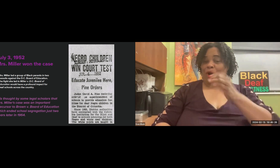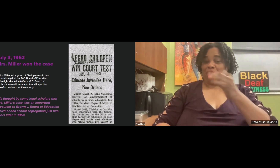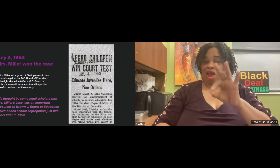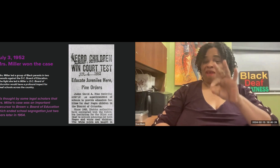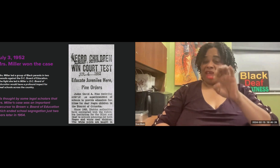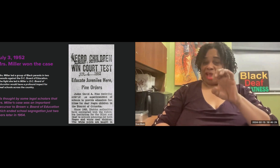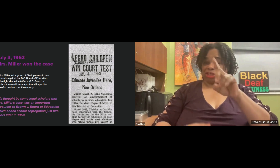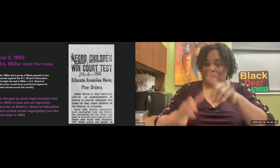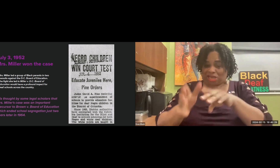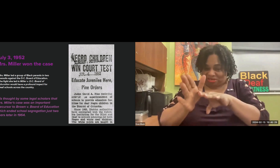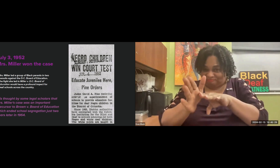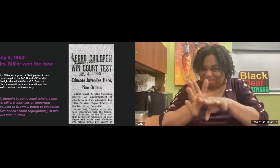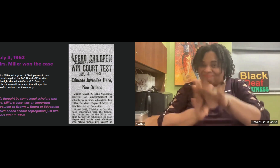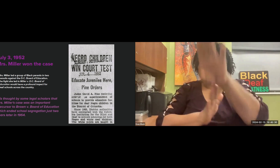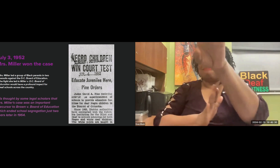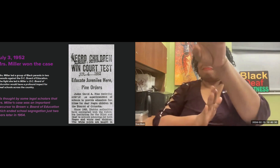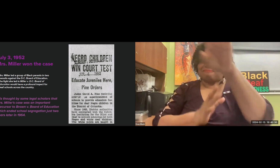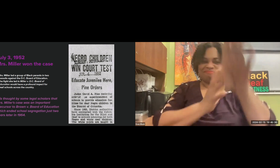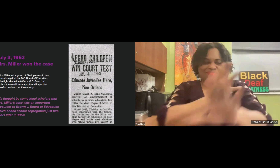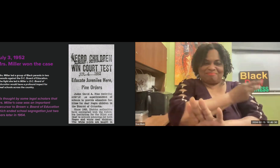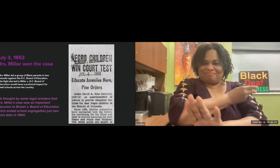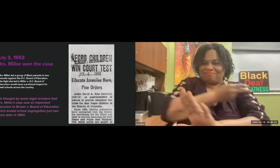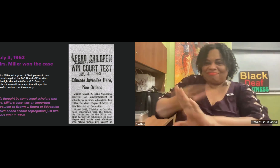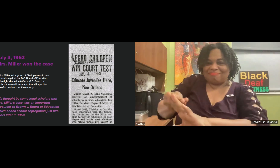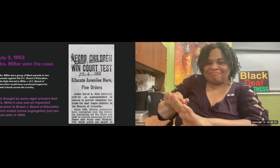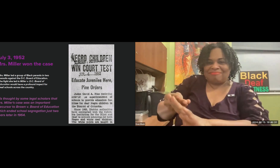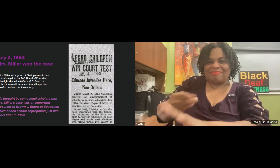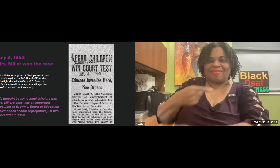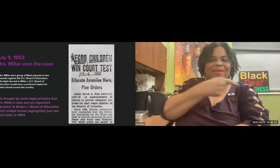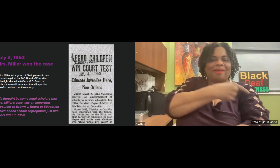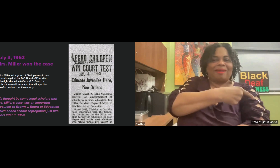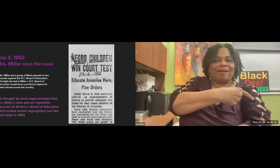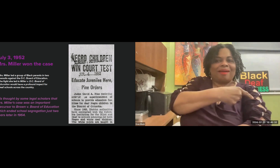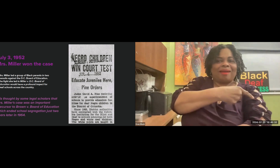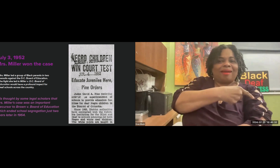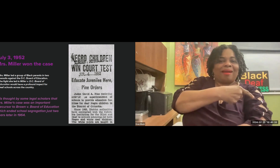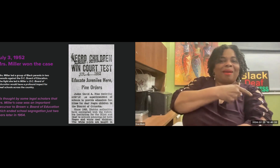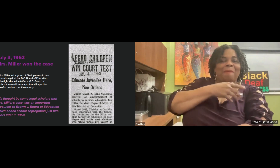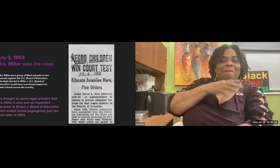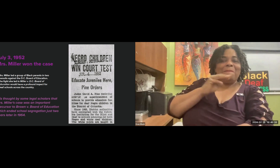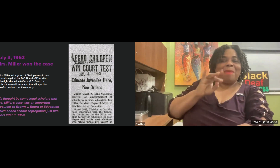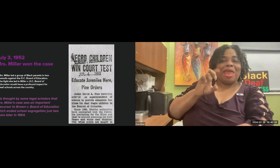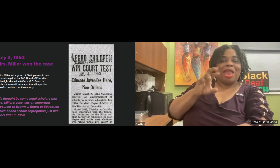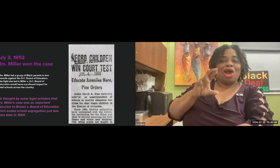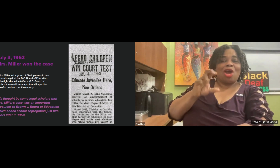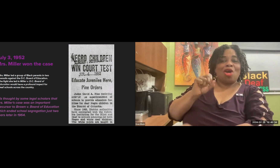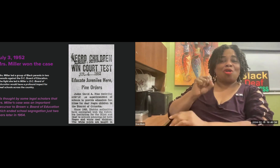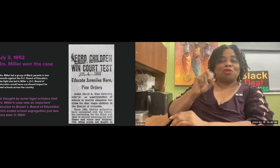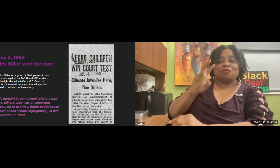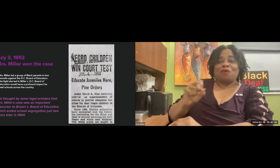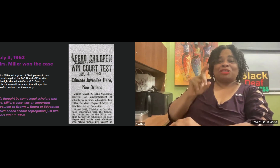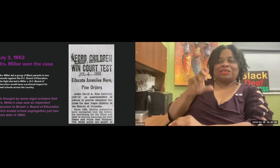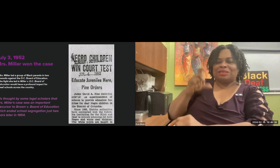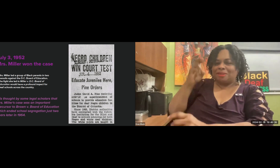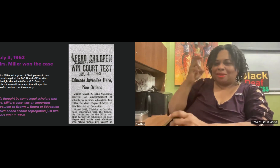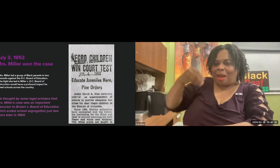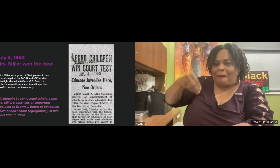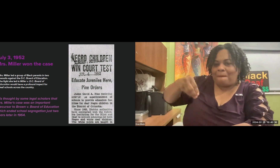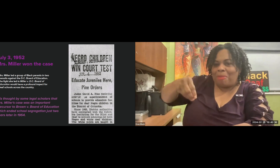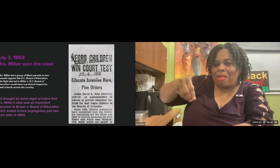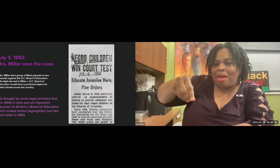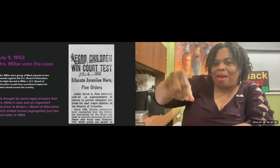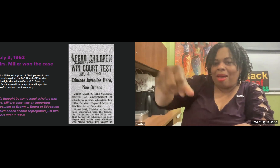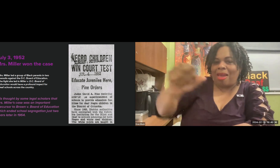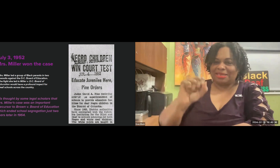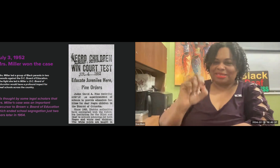So it is thought that Brown versus the Board of Education was able to take off and was able to be successful because it rode